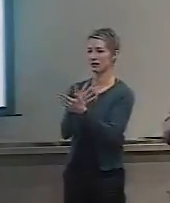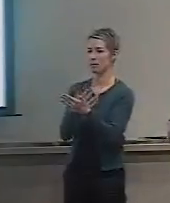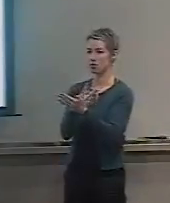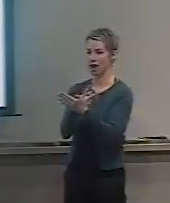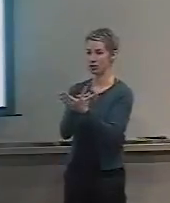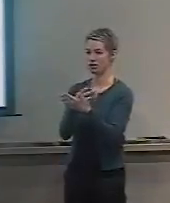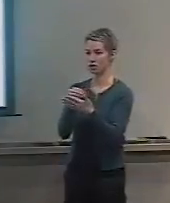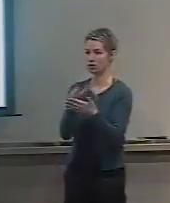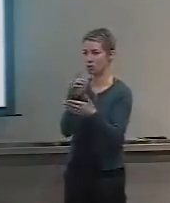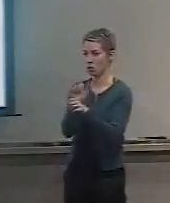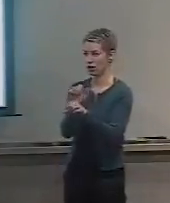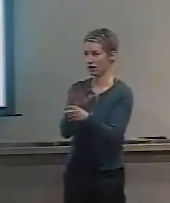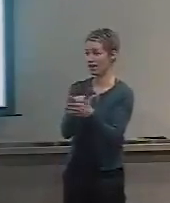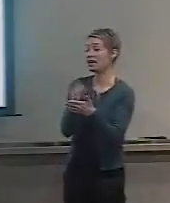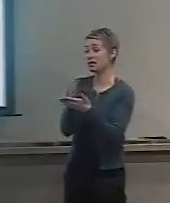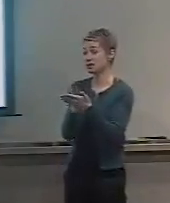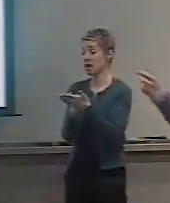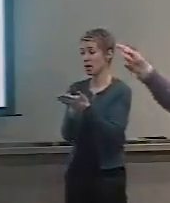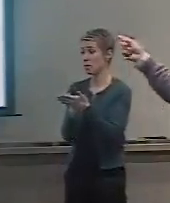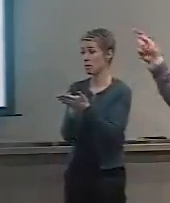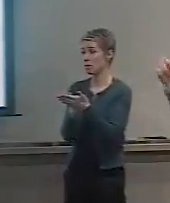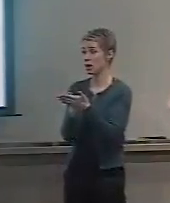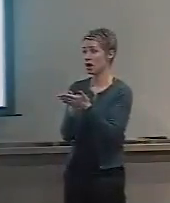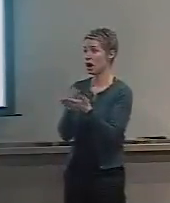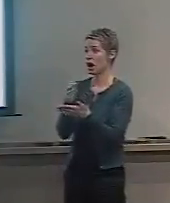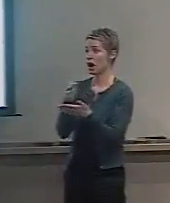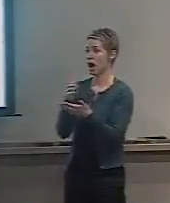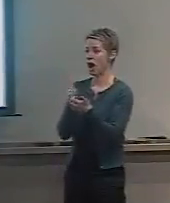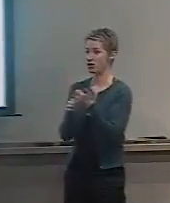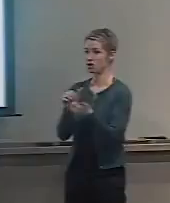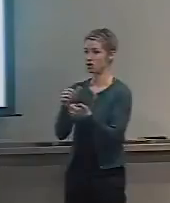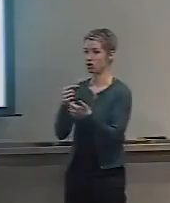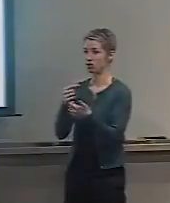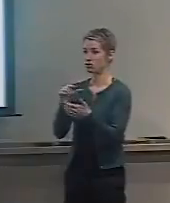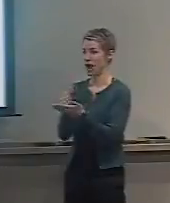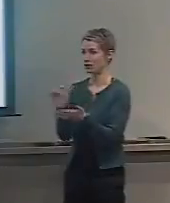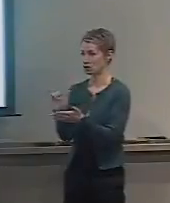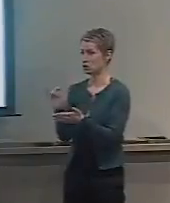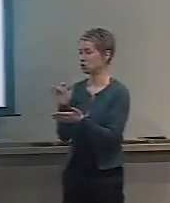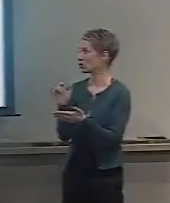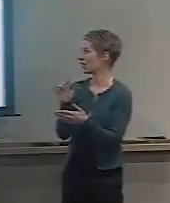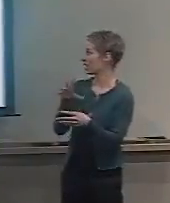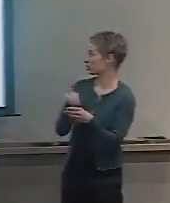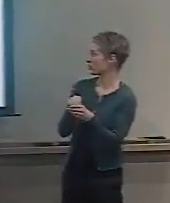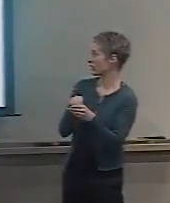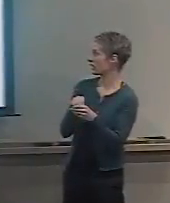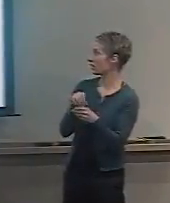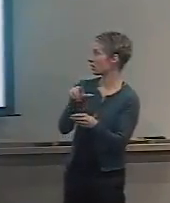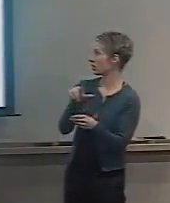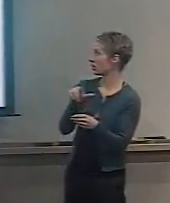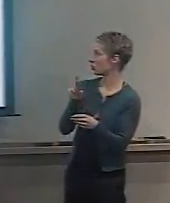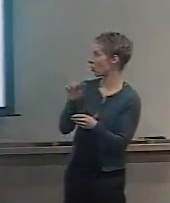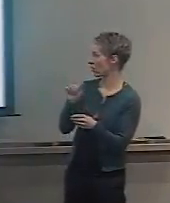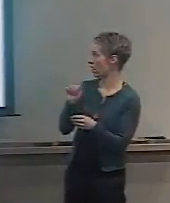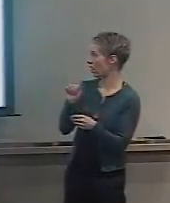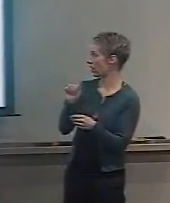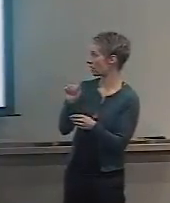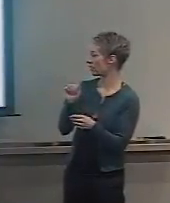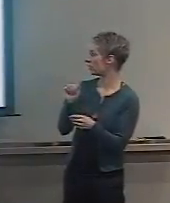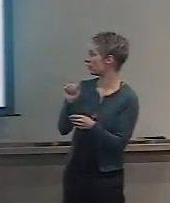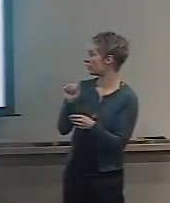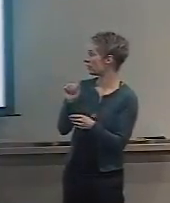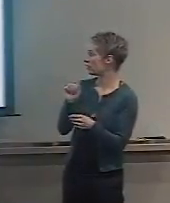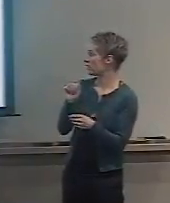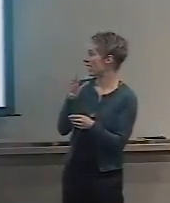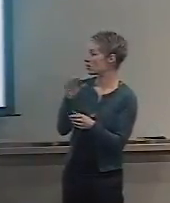on it, and some undergrads as well, including Lauren Merritt, who was one of the developers of X264, and all this is funded by the National